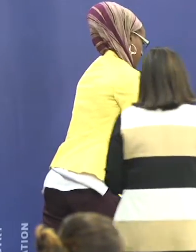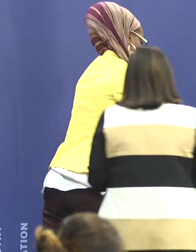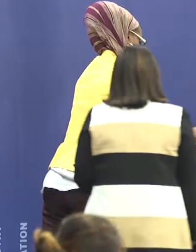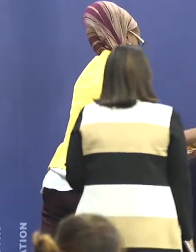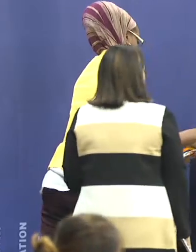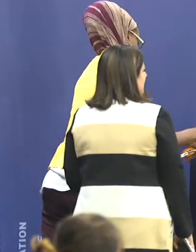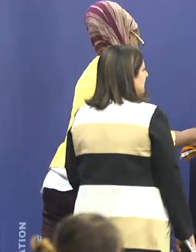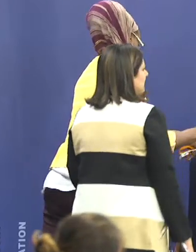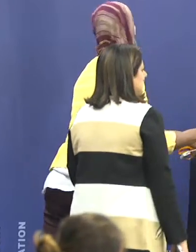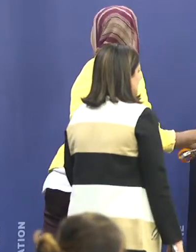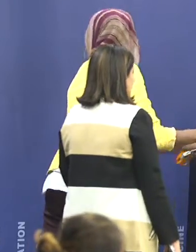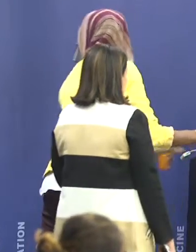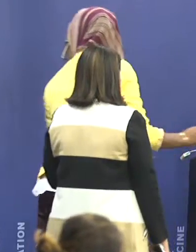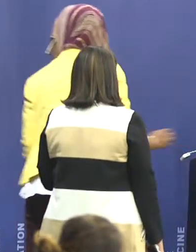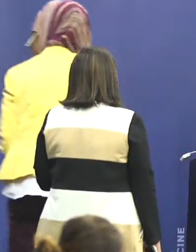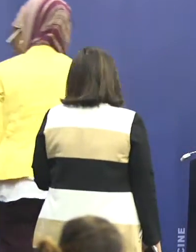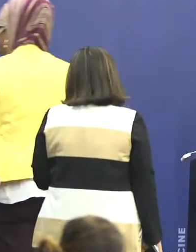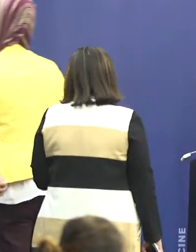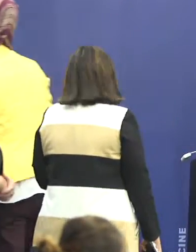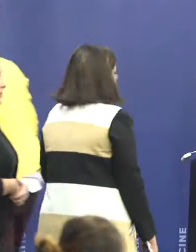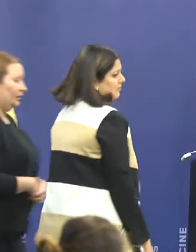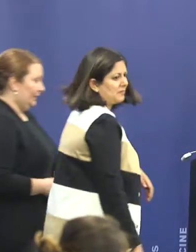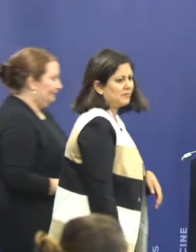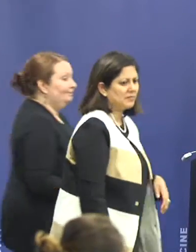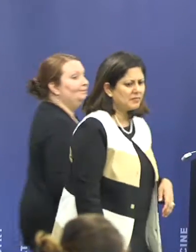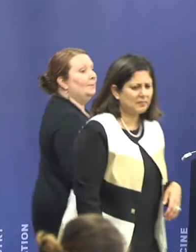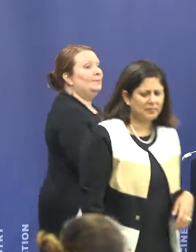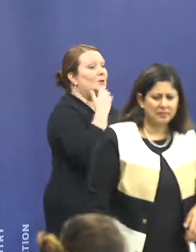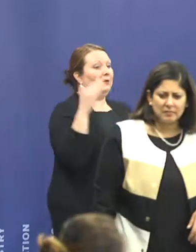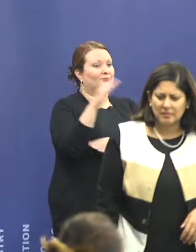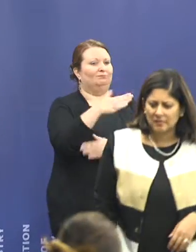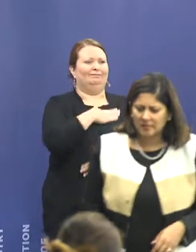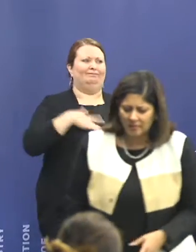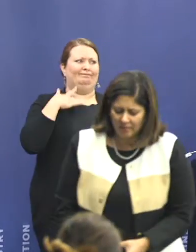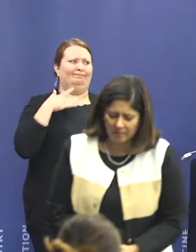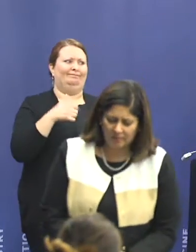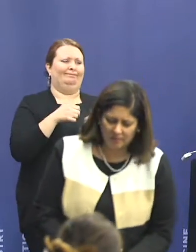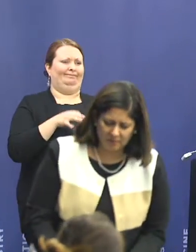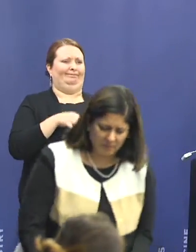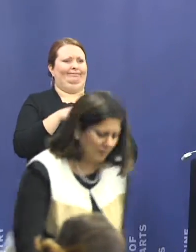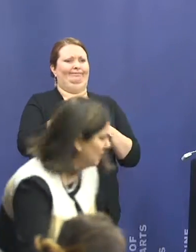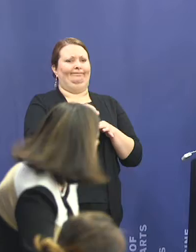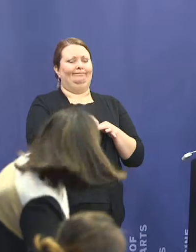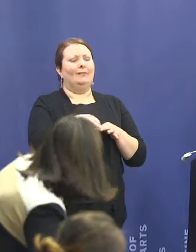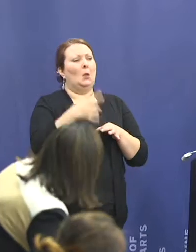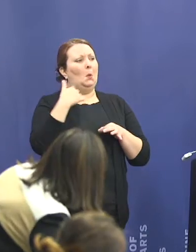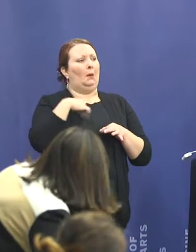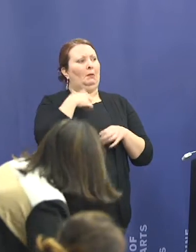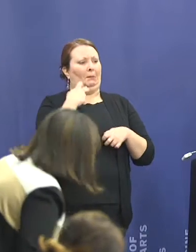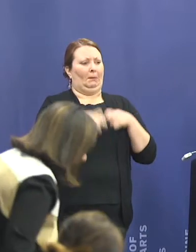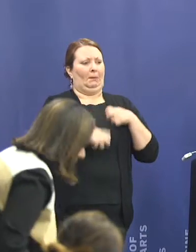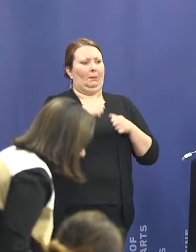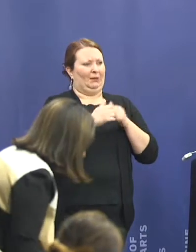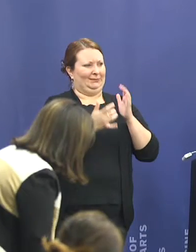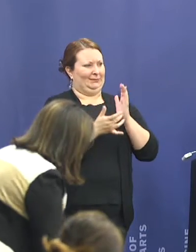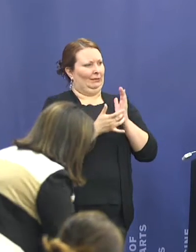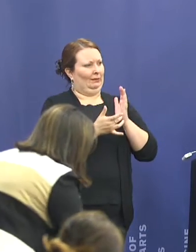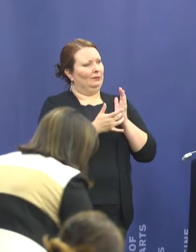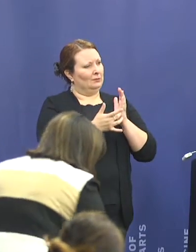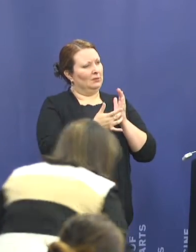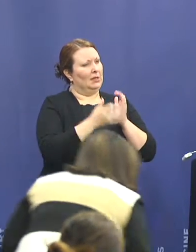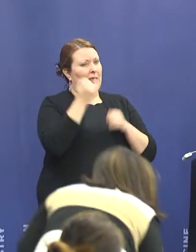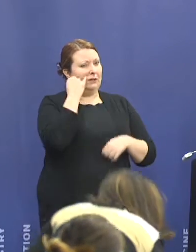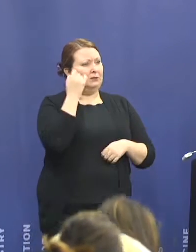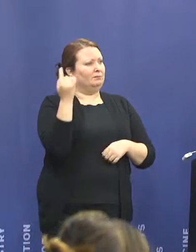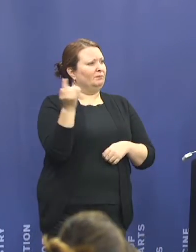All right. Good afternoon. And again, I apologize for the delay. Because we're having some technical difficulties, if